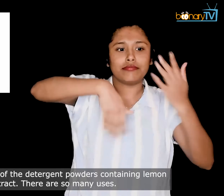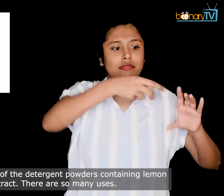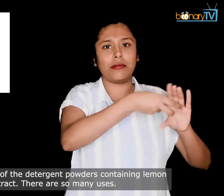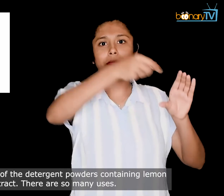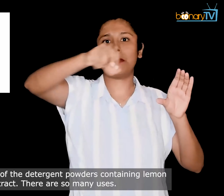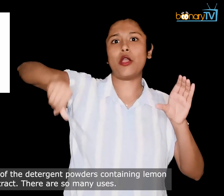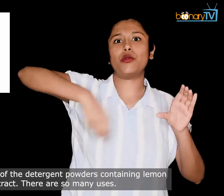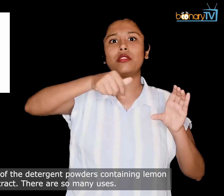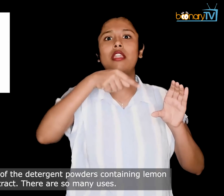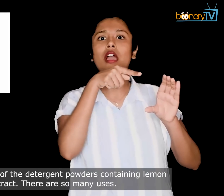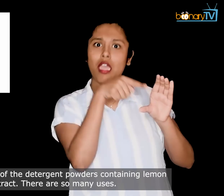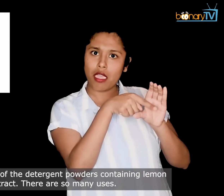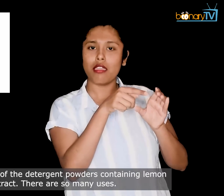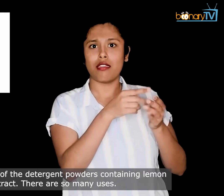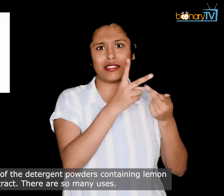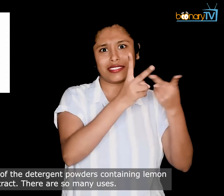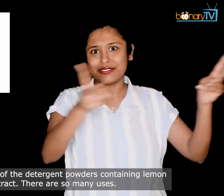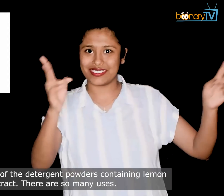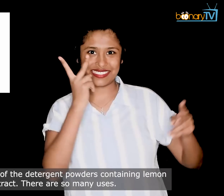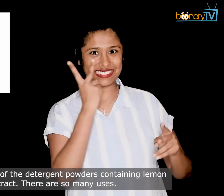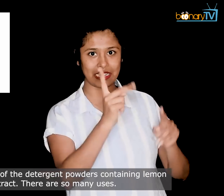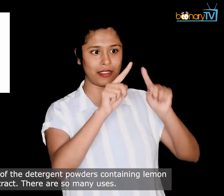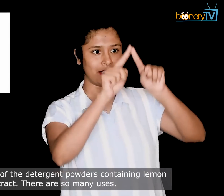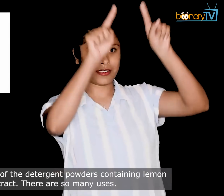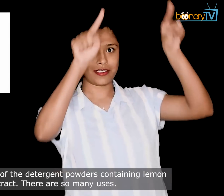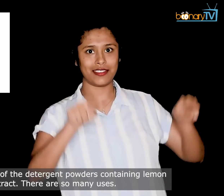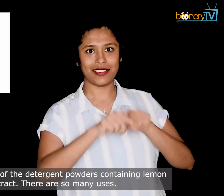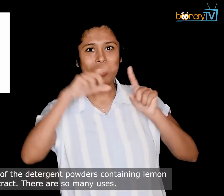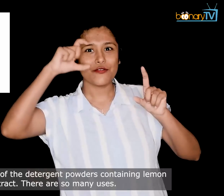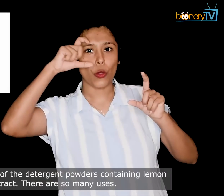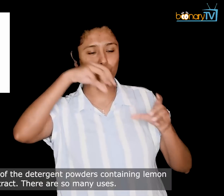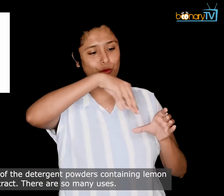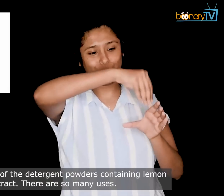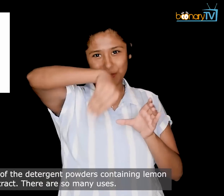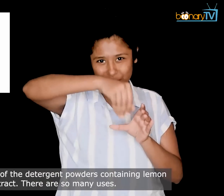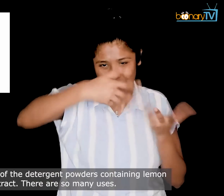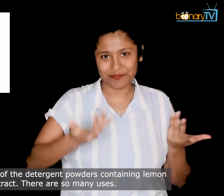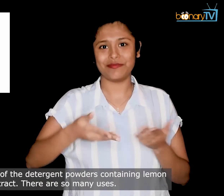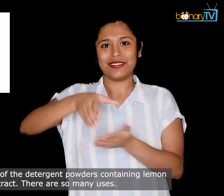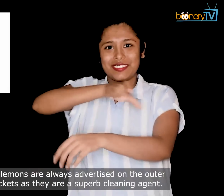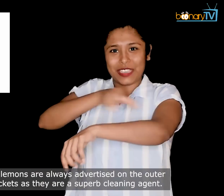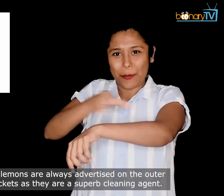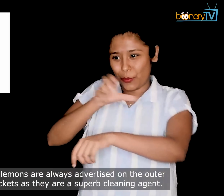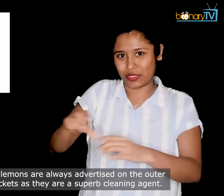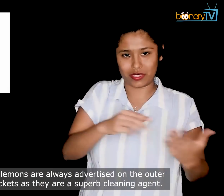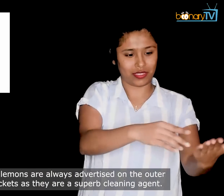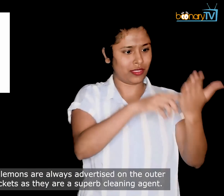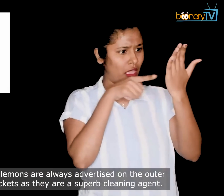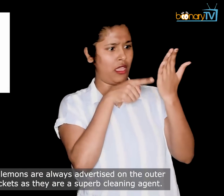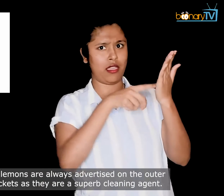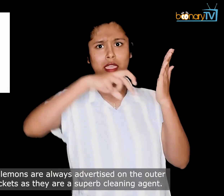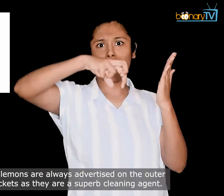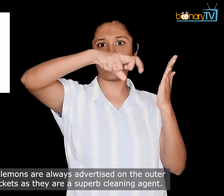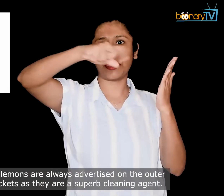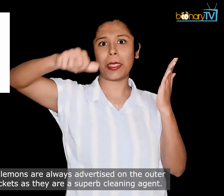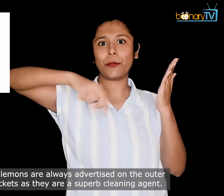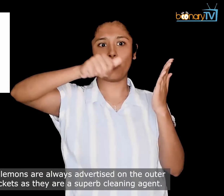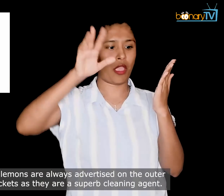of the detergent powders containing lemon extract. There are so many uses, so no wonder lemons are always advertised on the